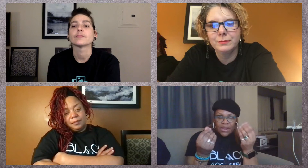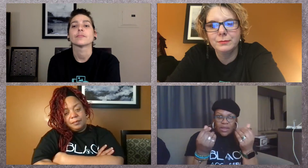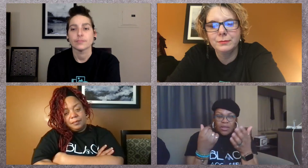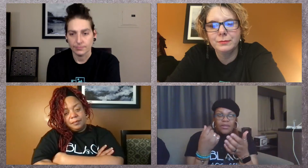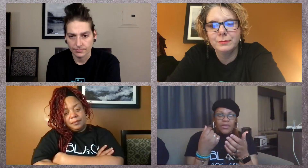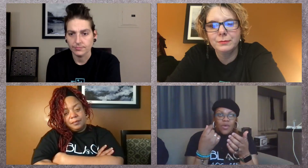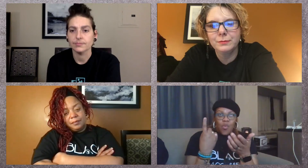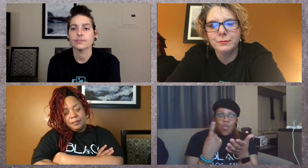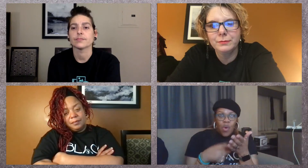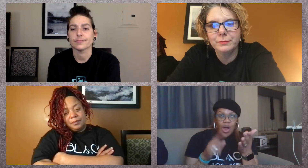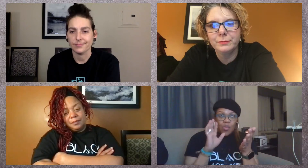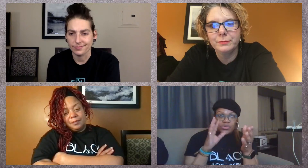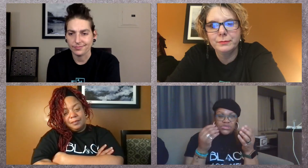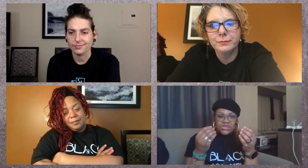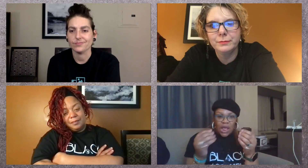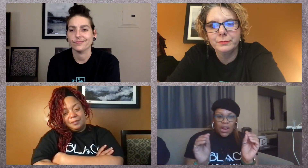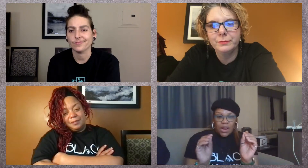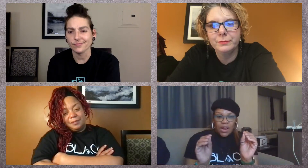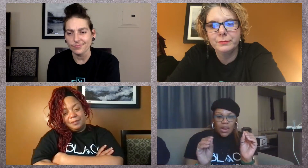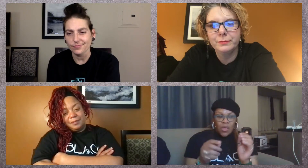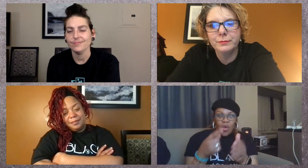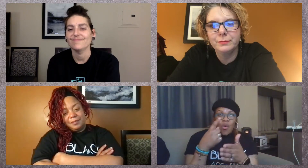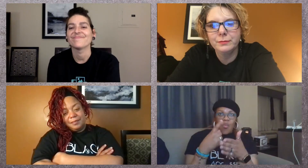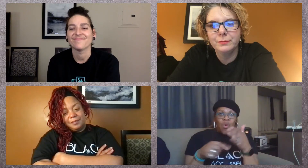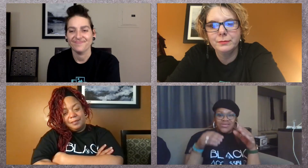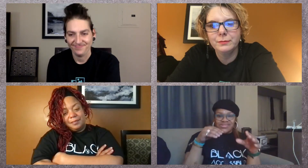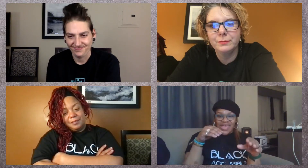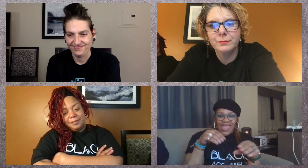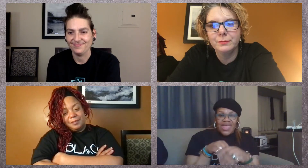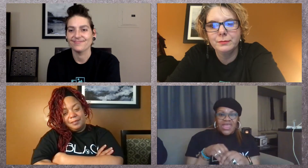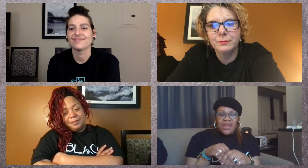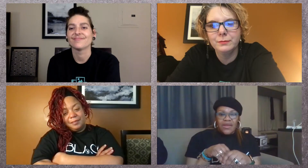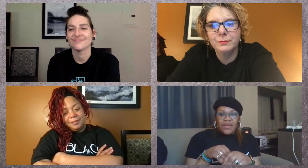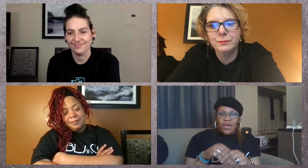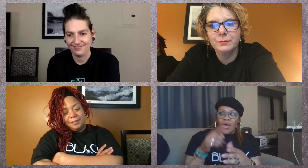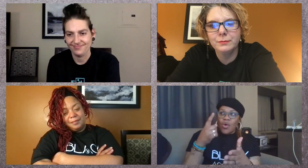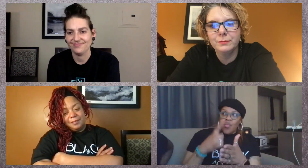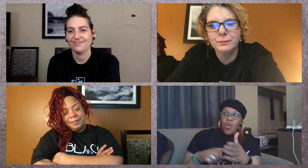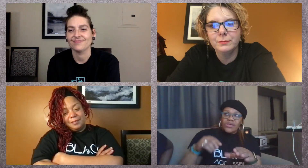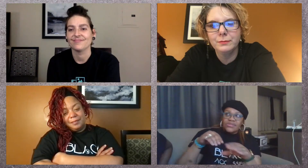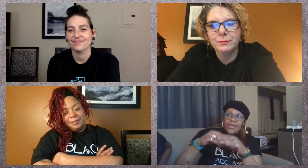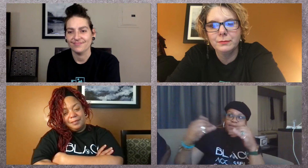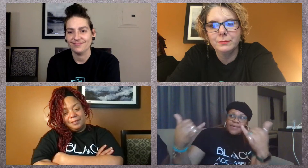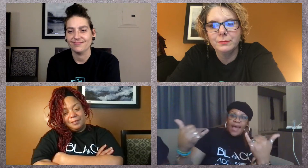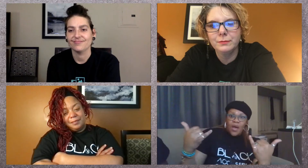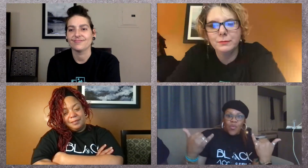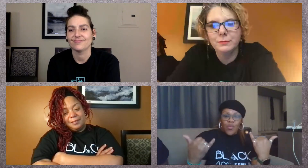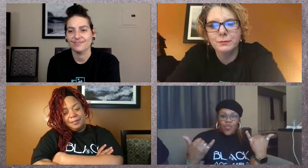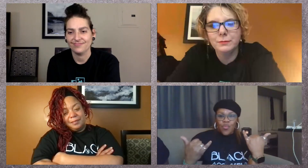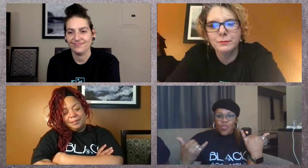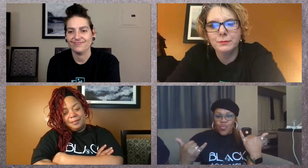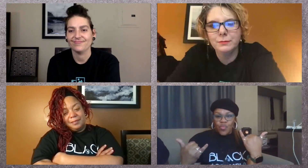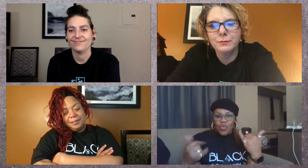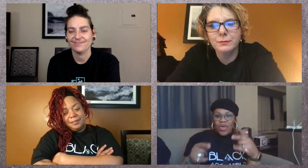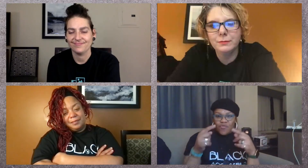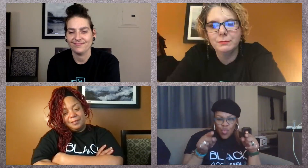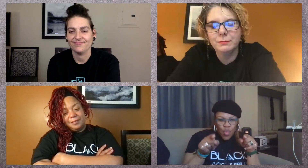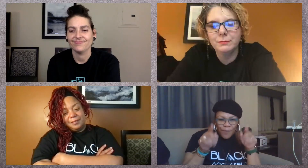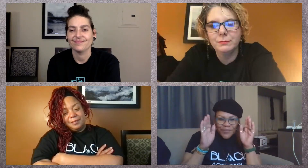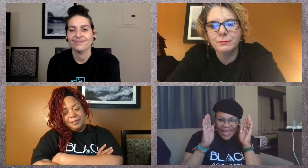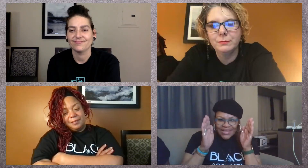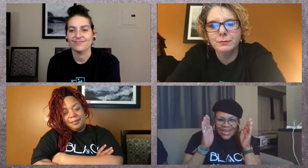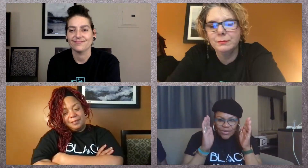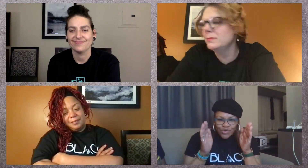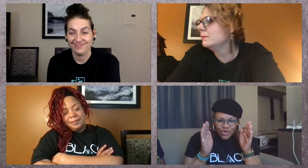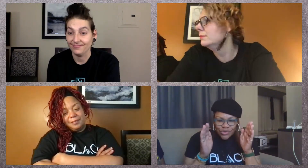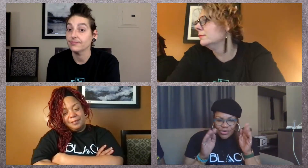They're always thinking money, money, money. What will sell? What's in? What's in right